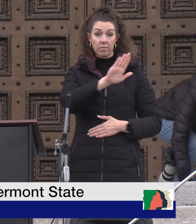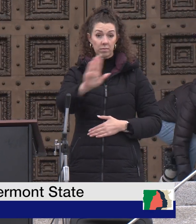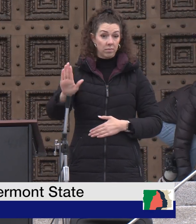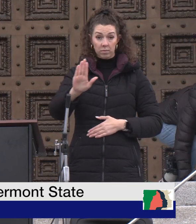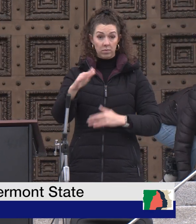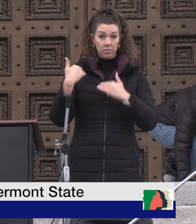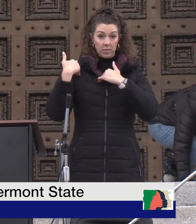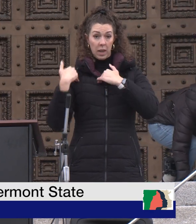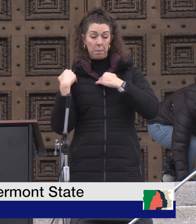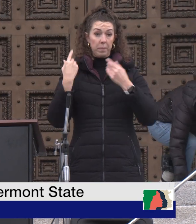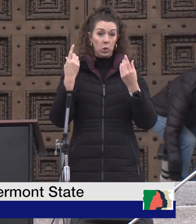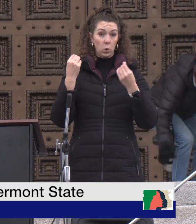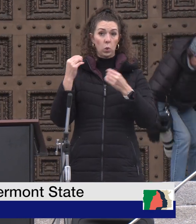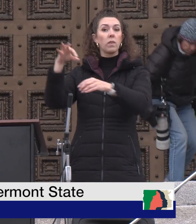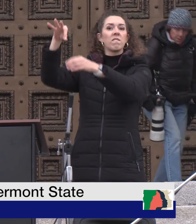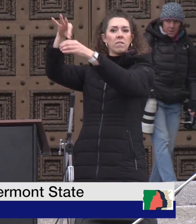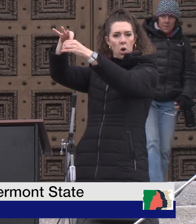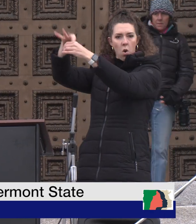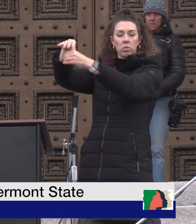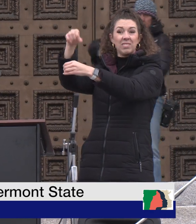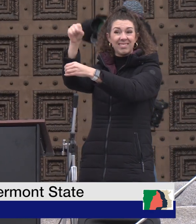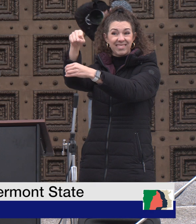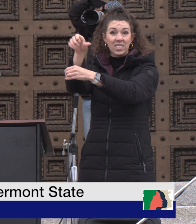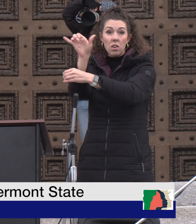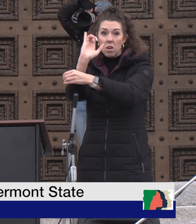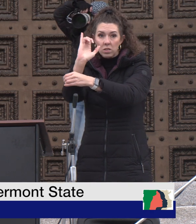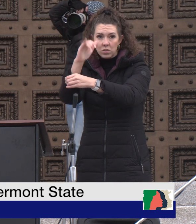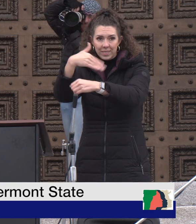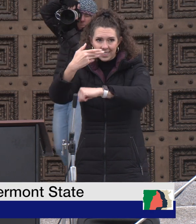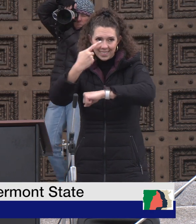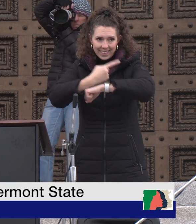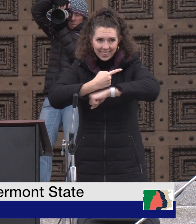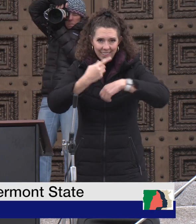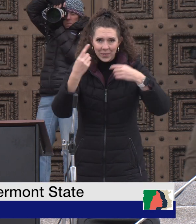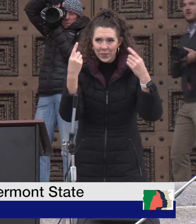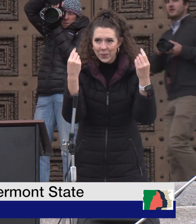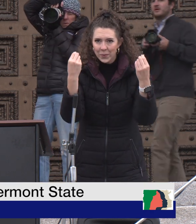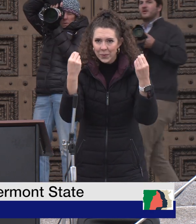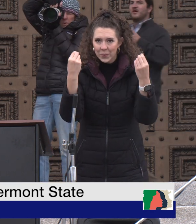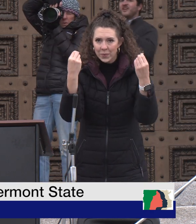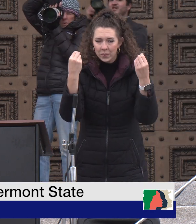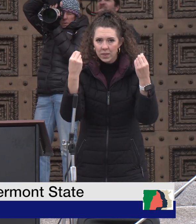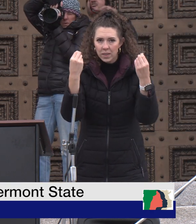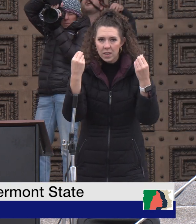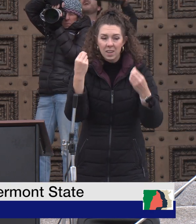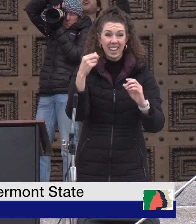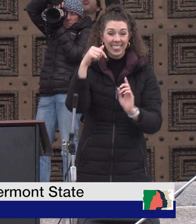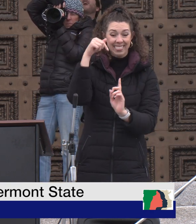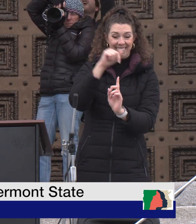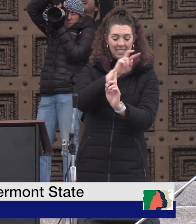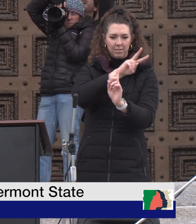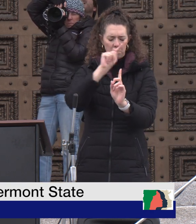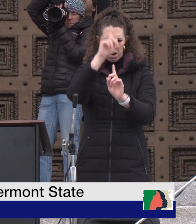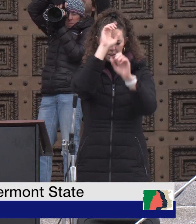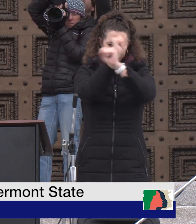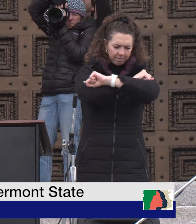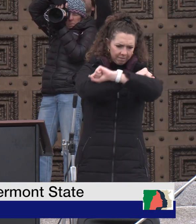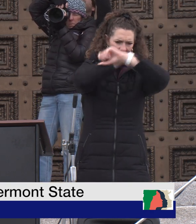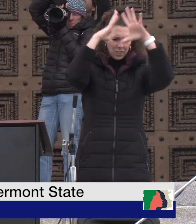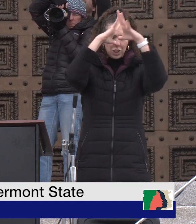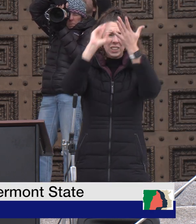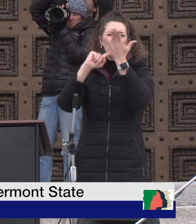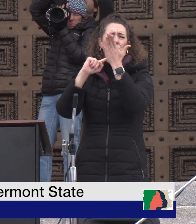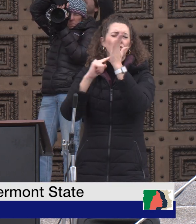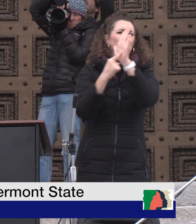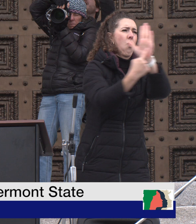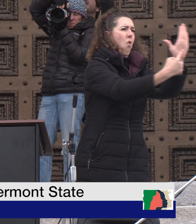elect Kamala, but the day after, to take a Vermont vision to the country which